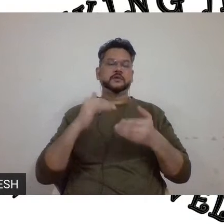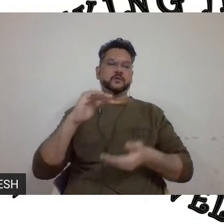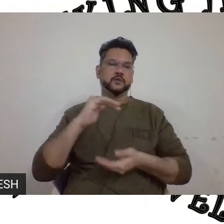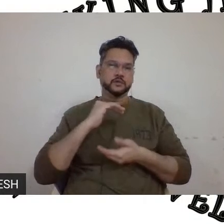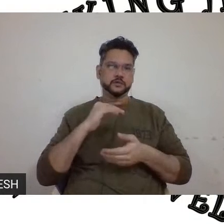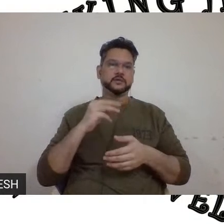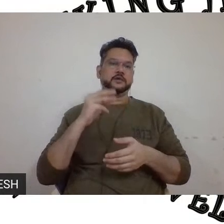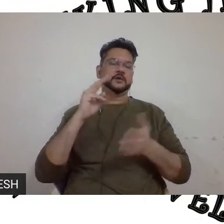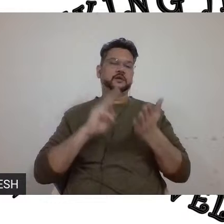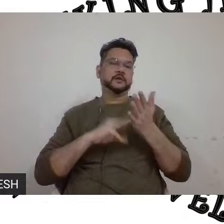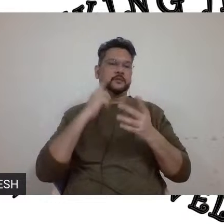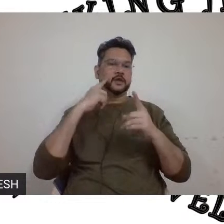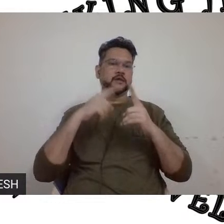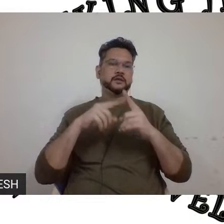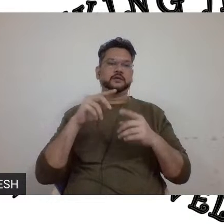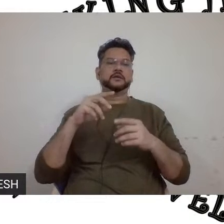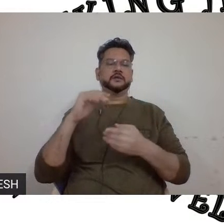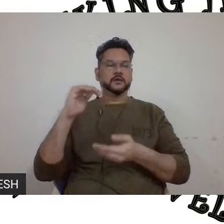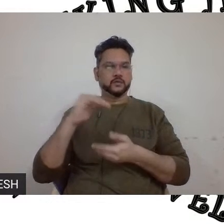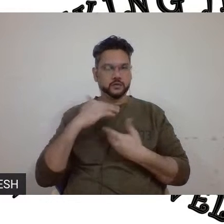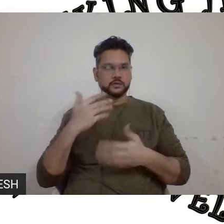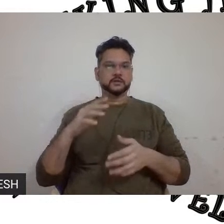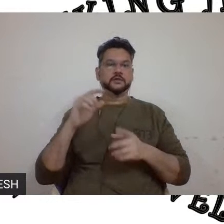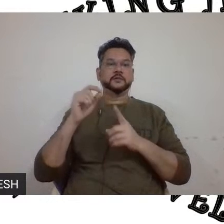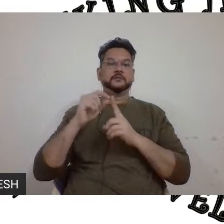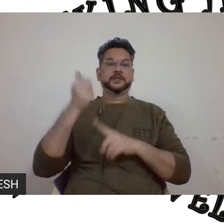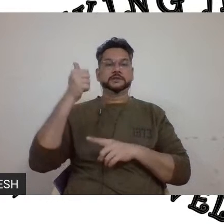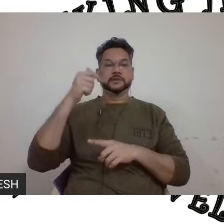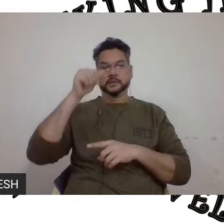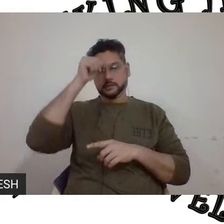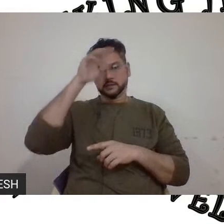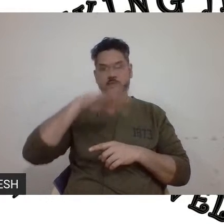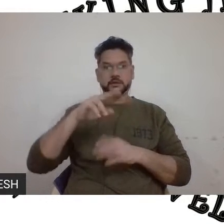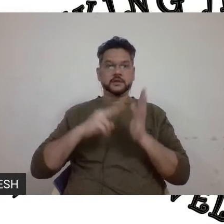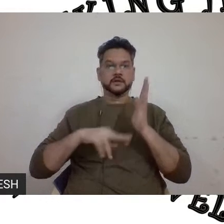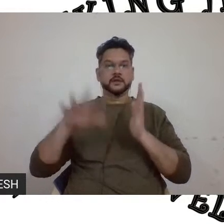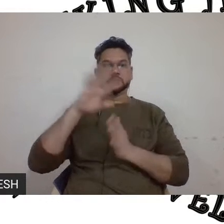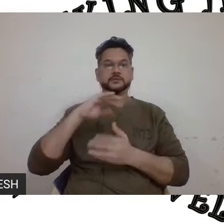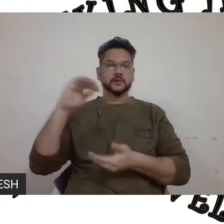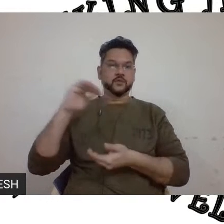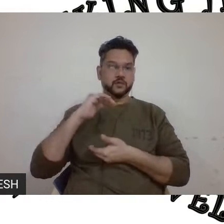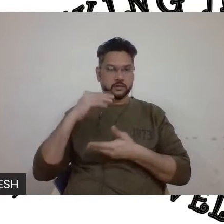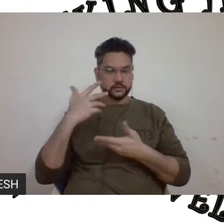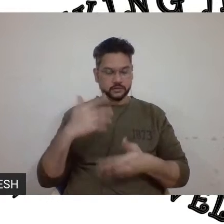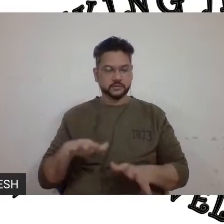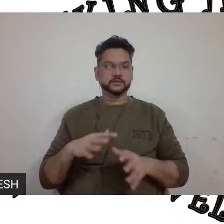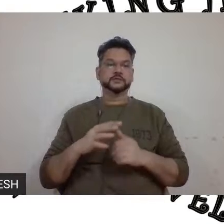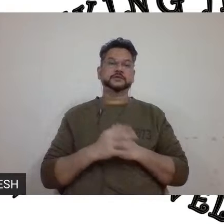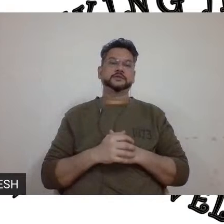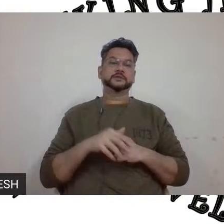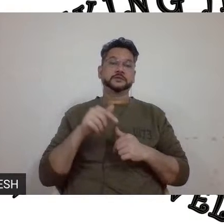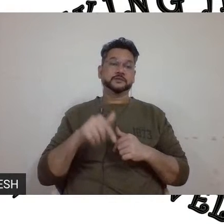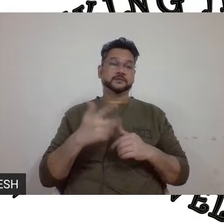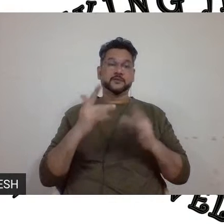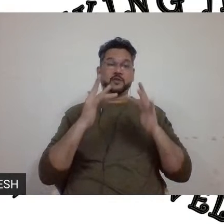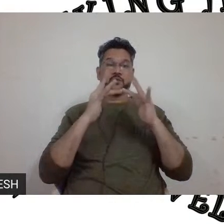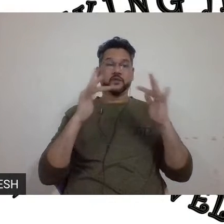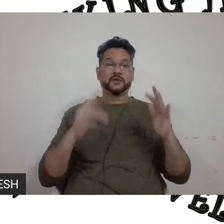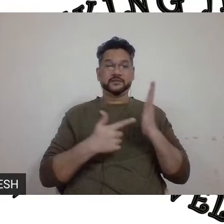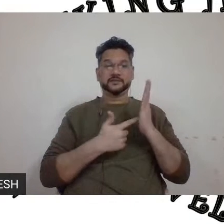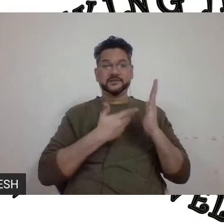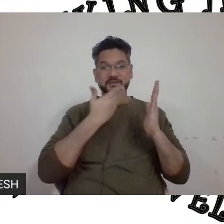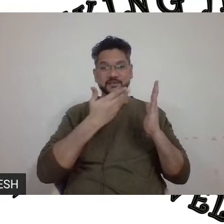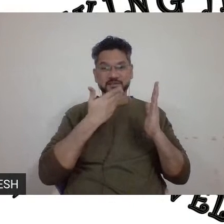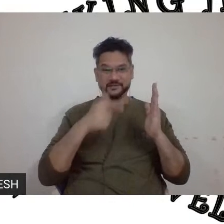from President of India. And the best part is that the online training which we started the post COVID